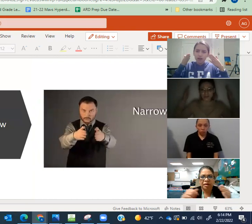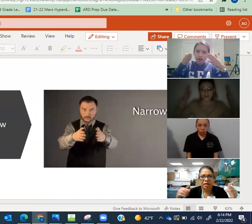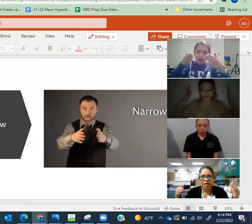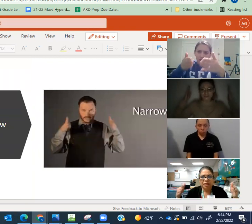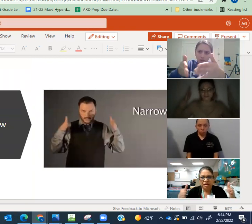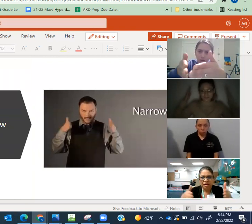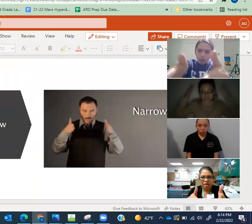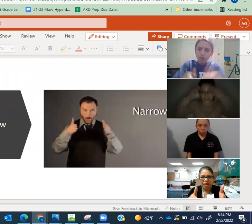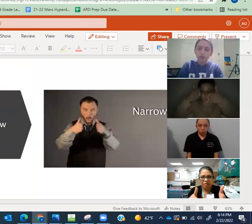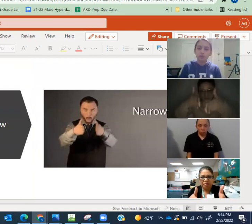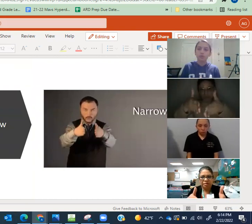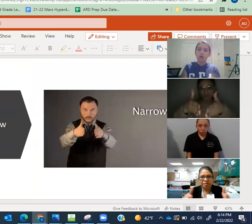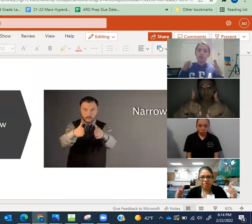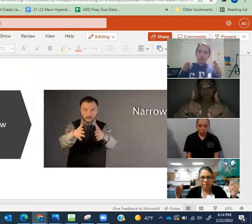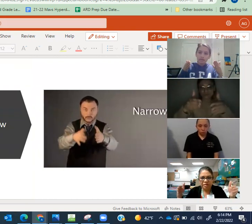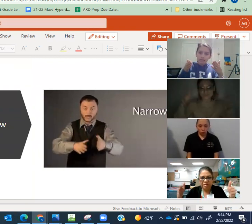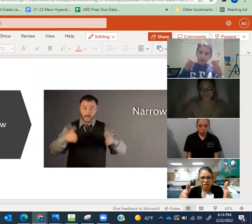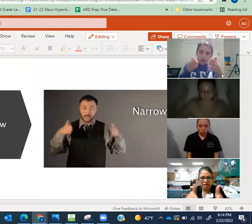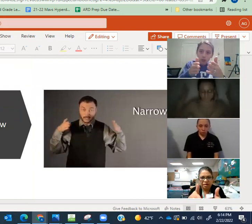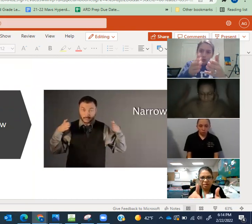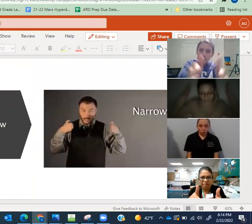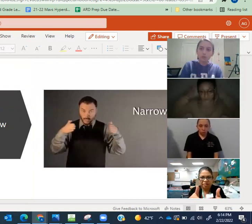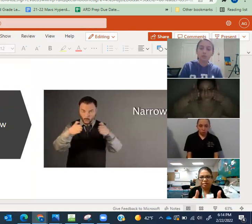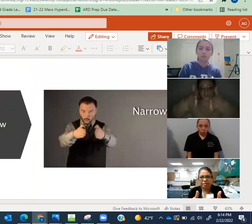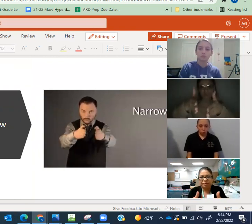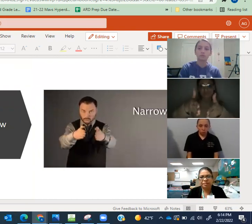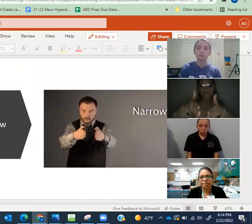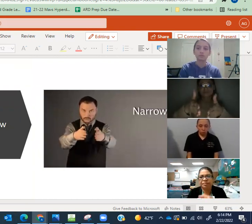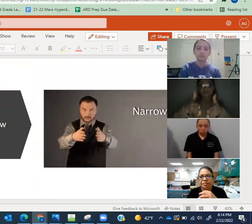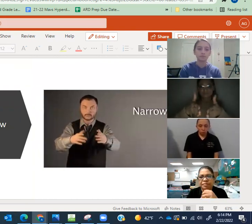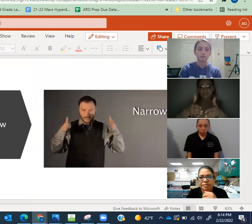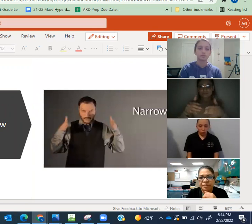narrow, narrow, Narrow. narrow. Narrow.